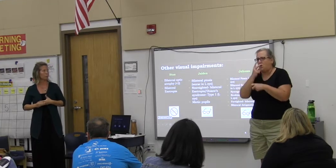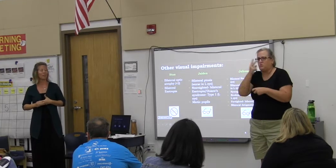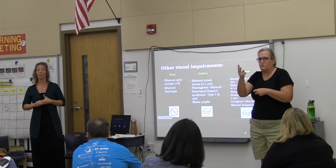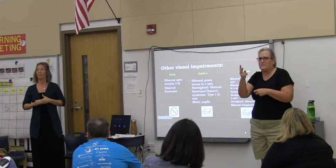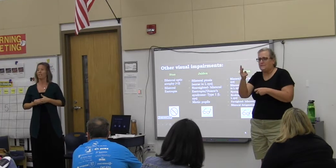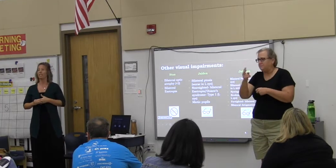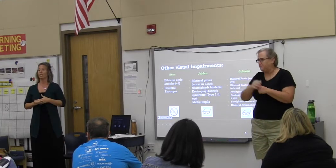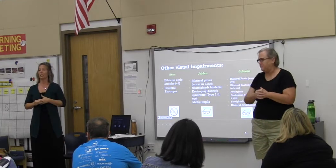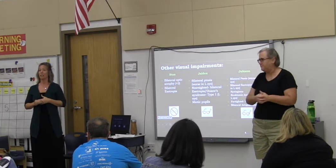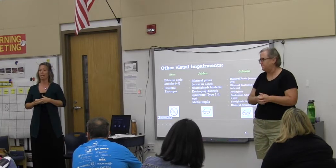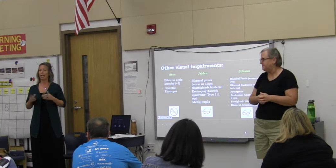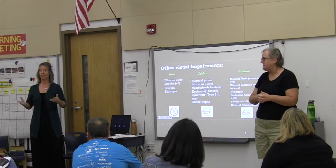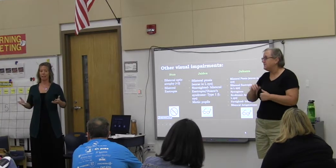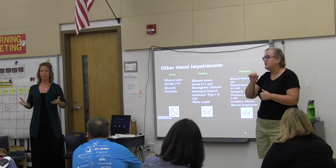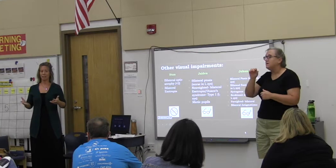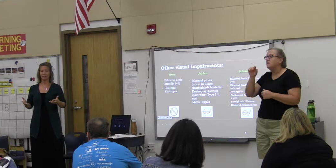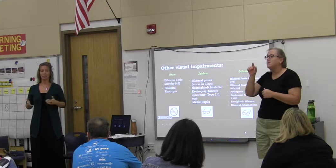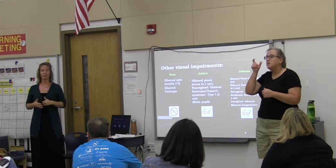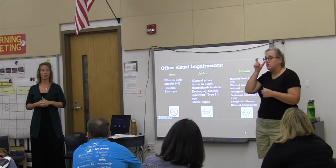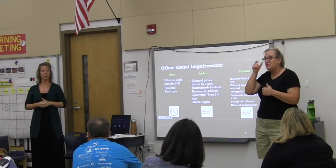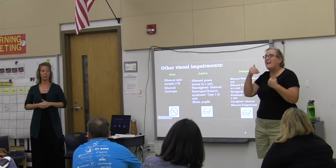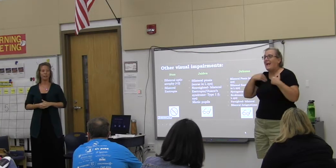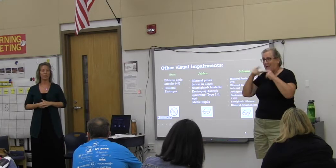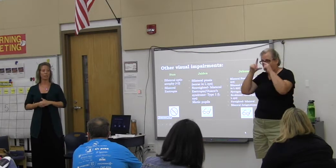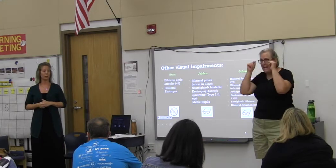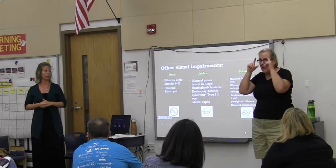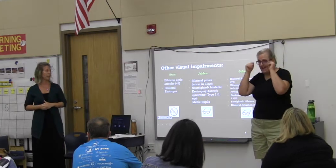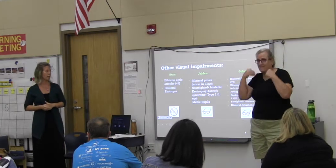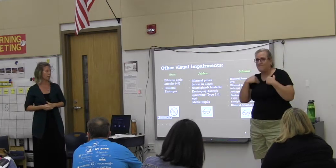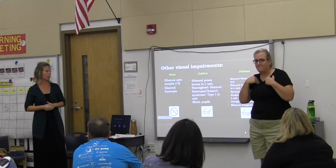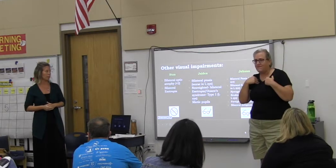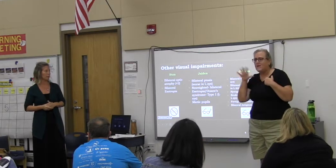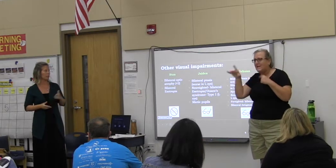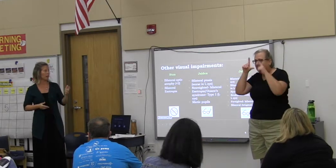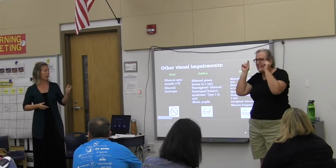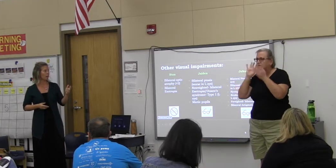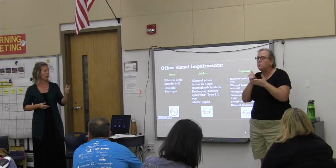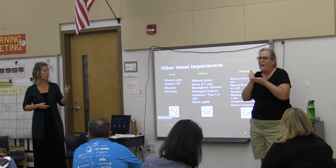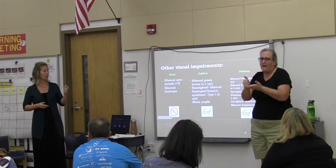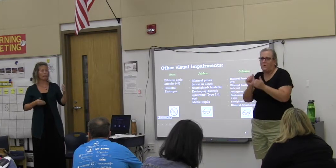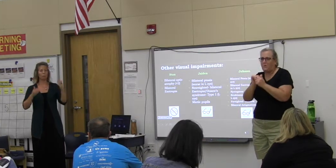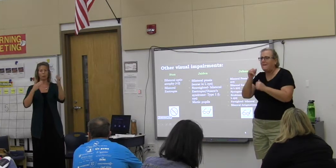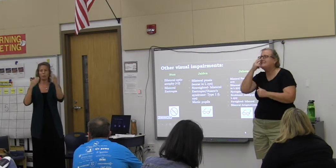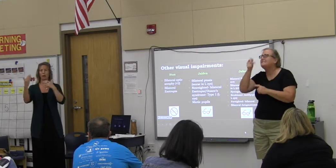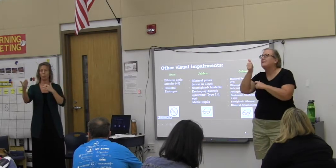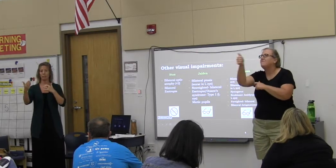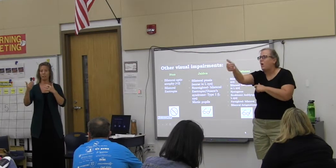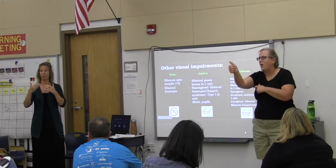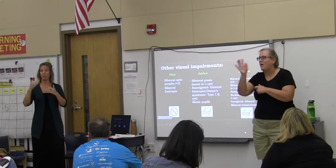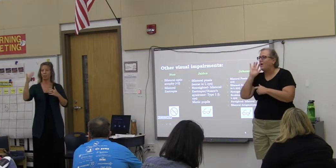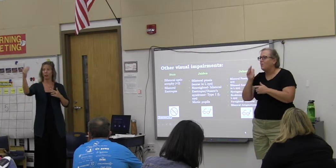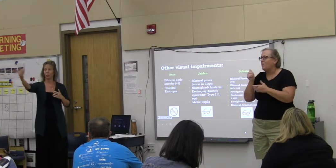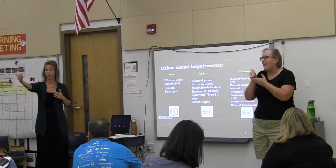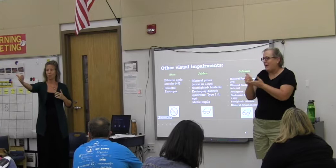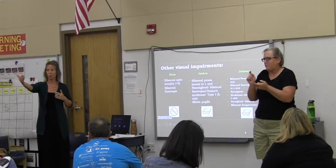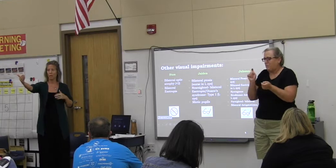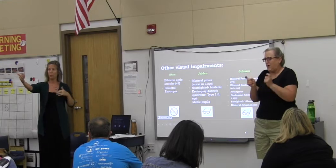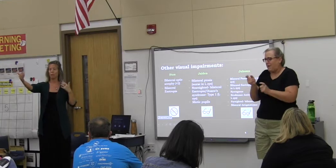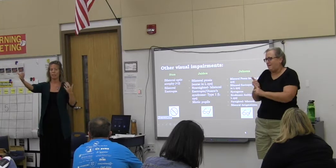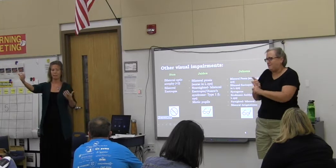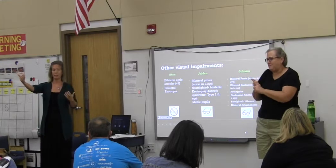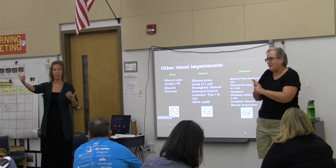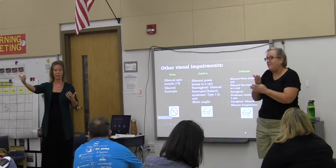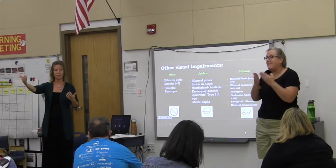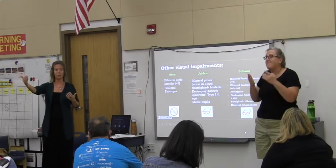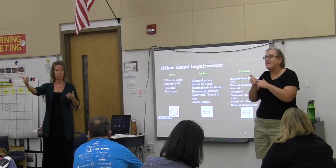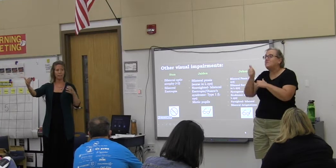them. Jaden has glasses, so his glasses are going to help in this. They're going to help to accommodate. So when things are further away,